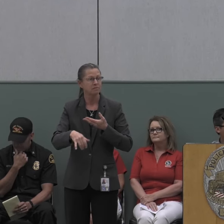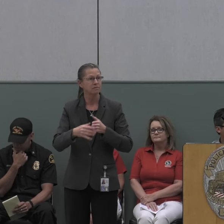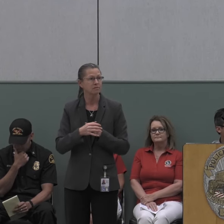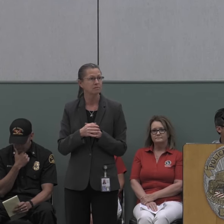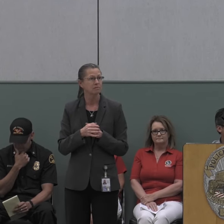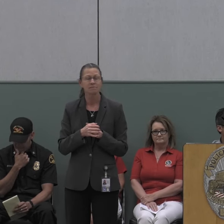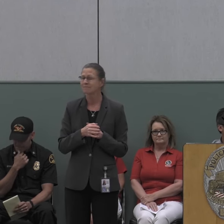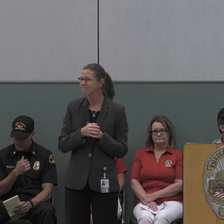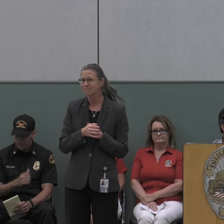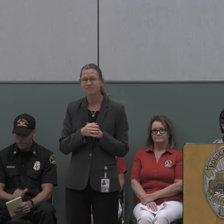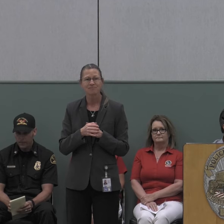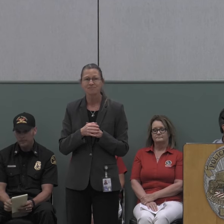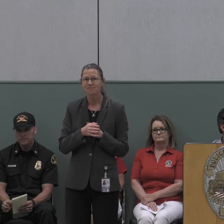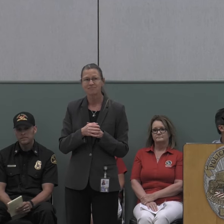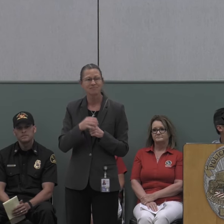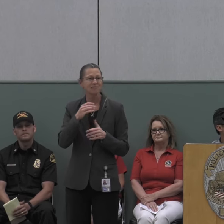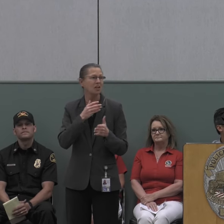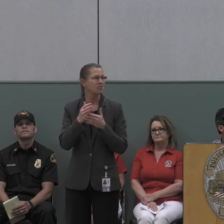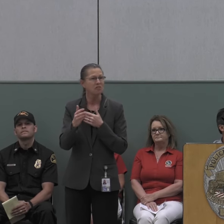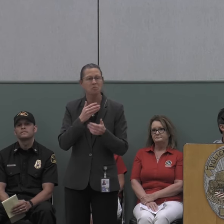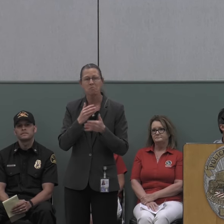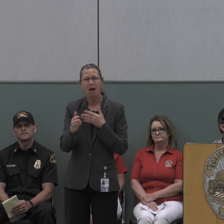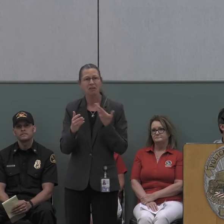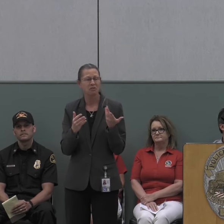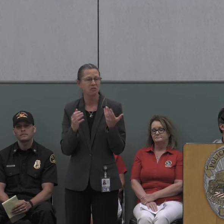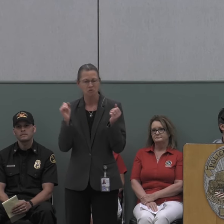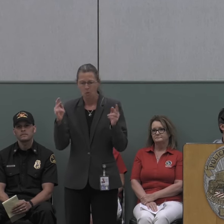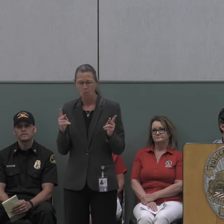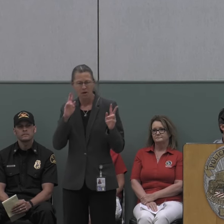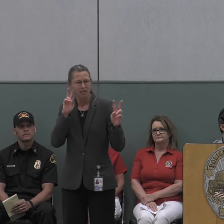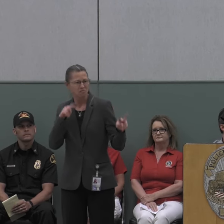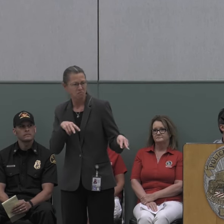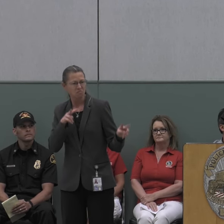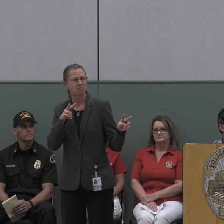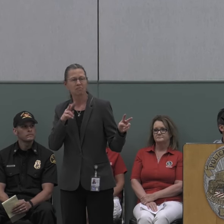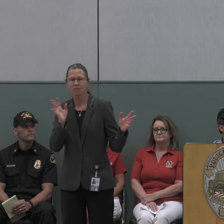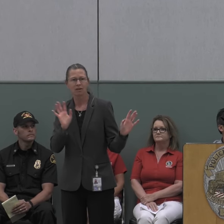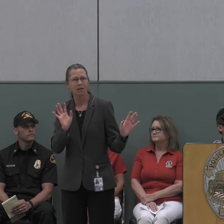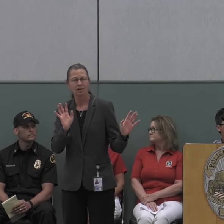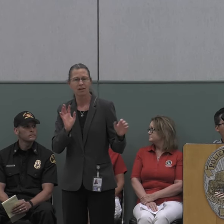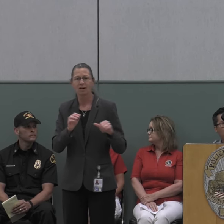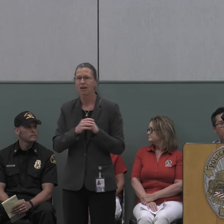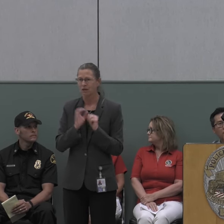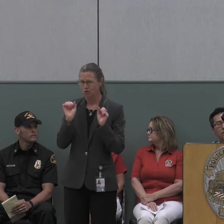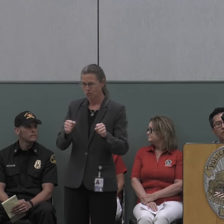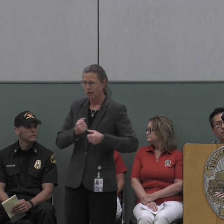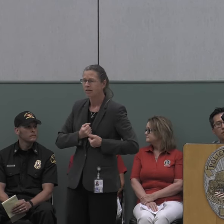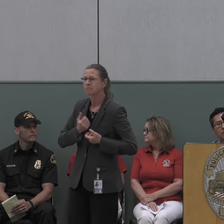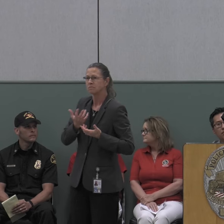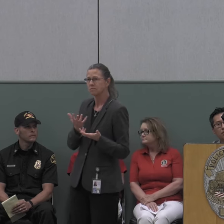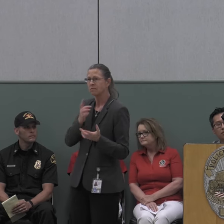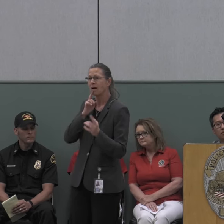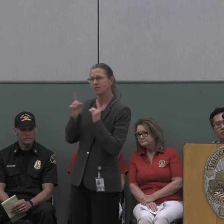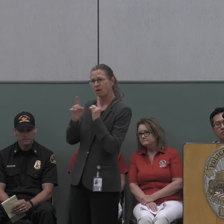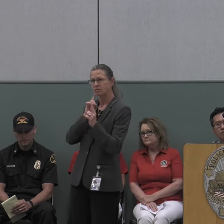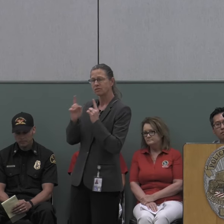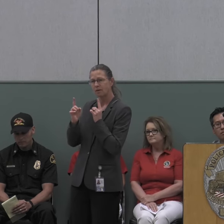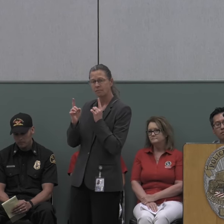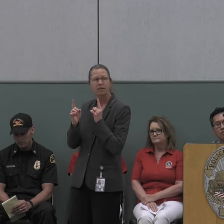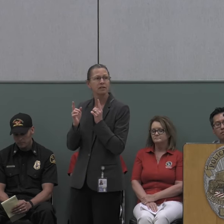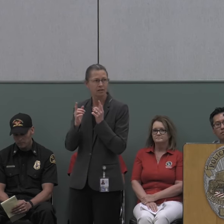no judgment. And it doesn't matter about talking to somebody and getting that extra